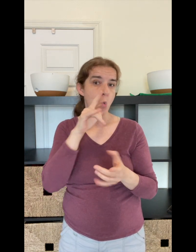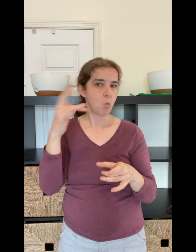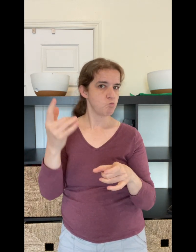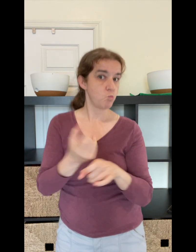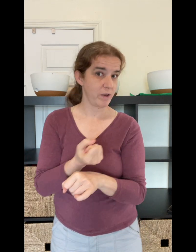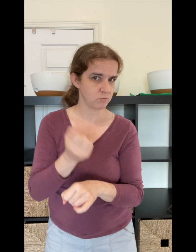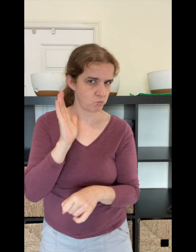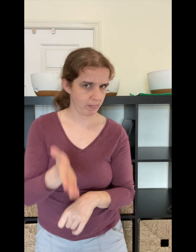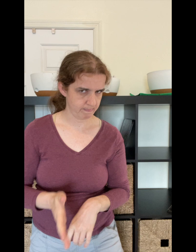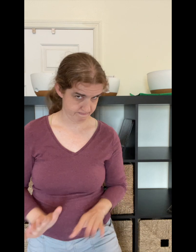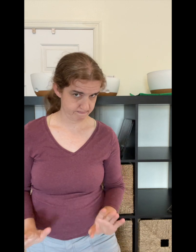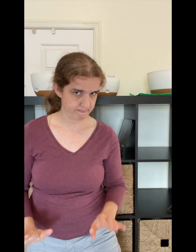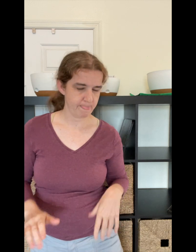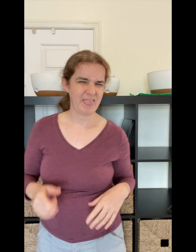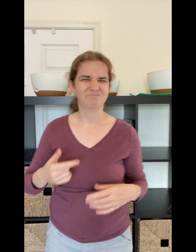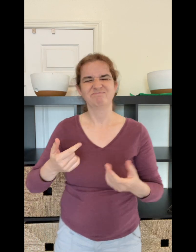want to know who is going to win.